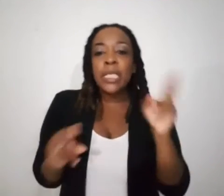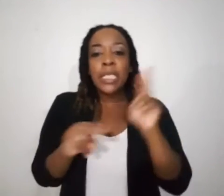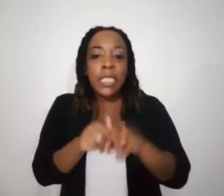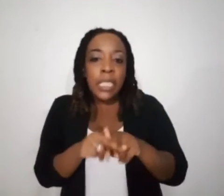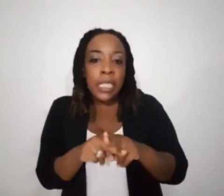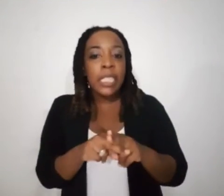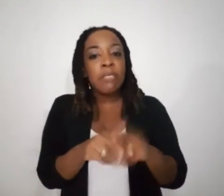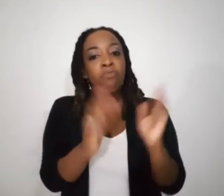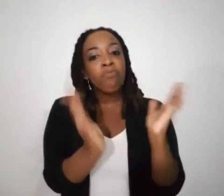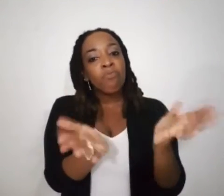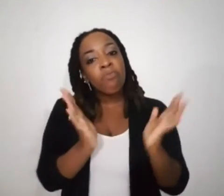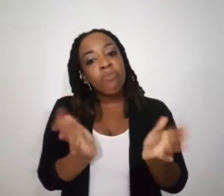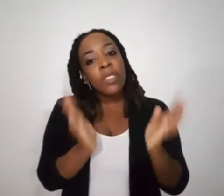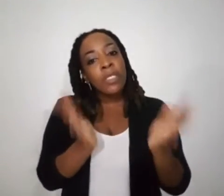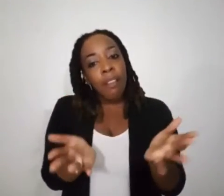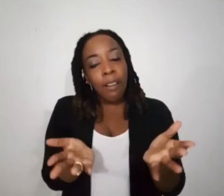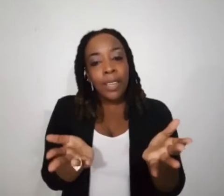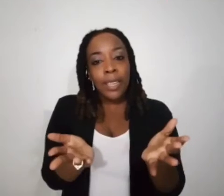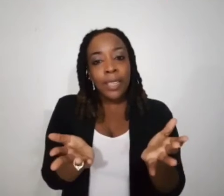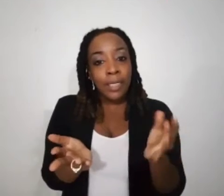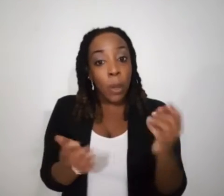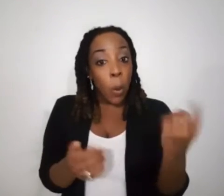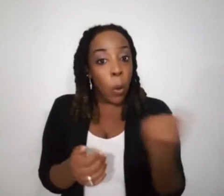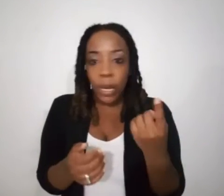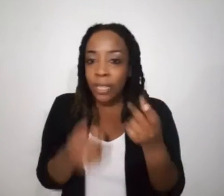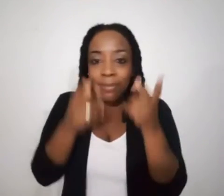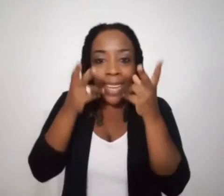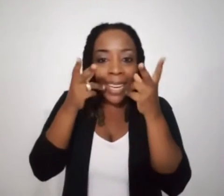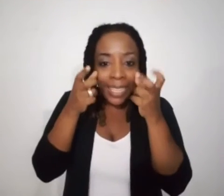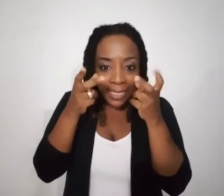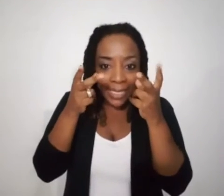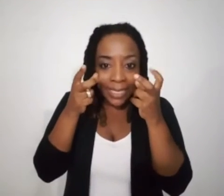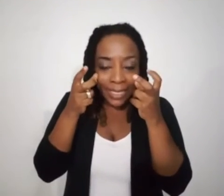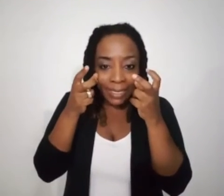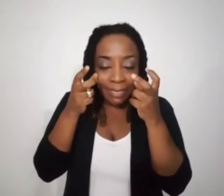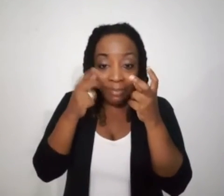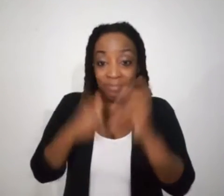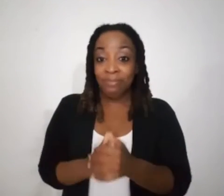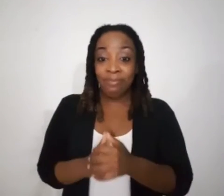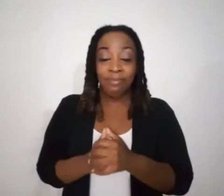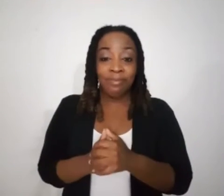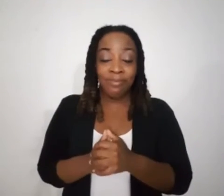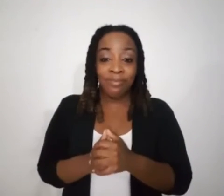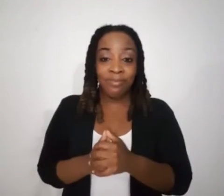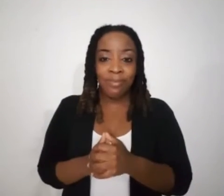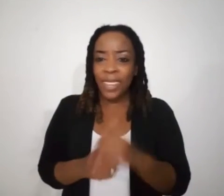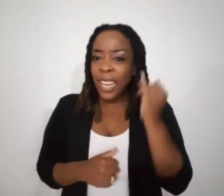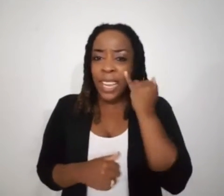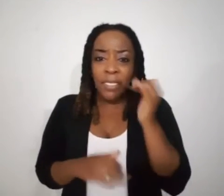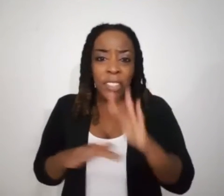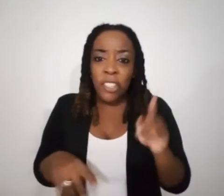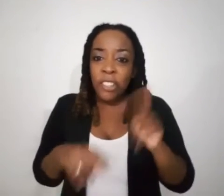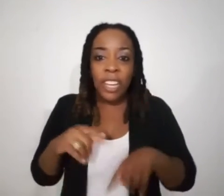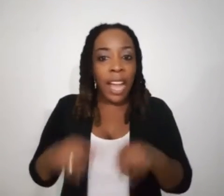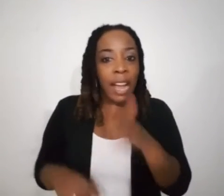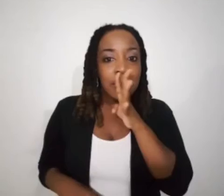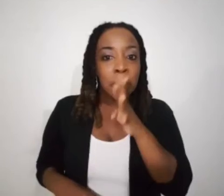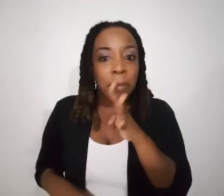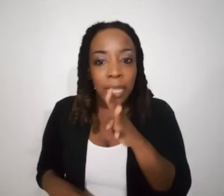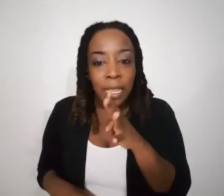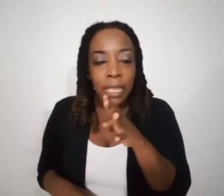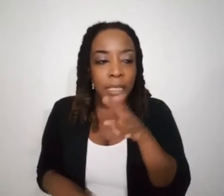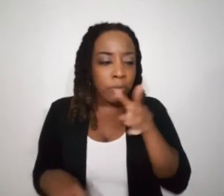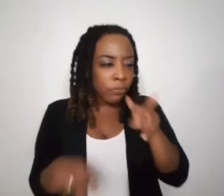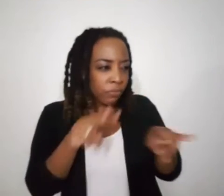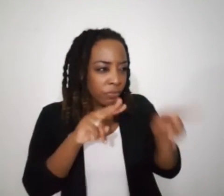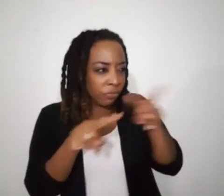and listening. And when children can't speak, just picking up on their emotions, their expressions.